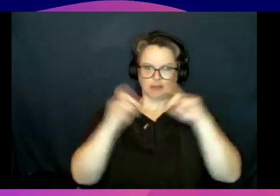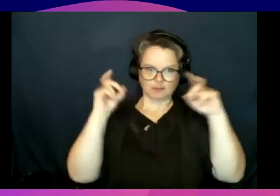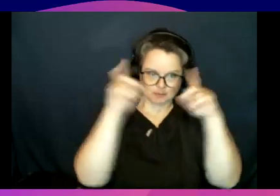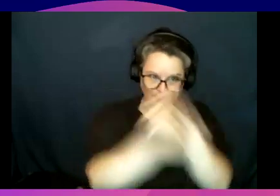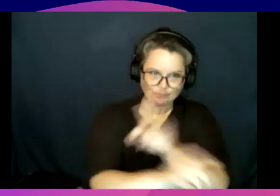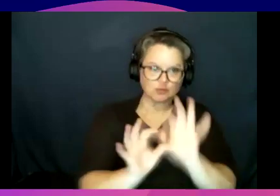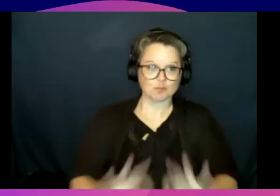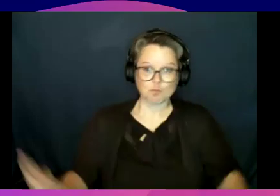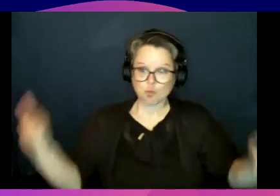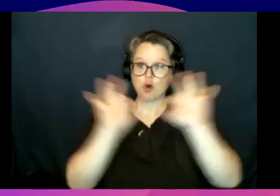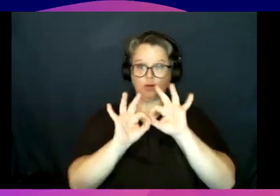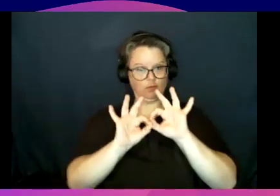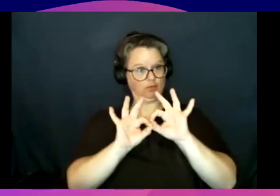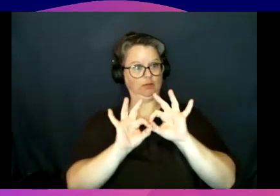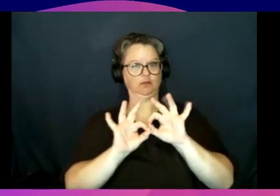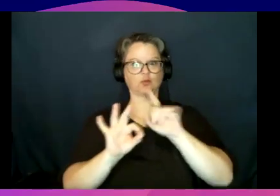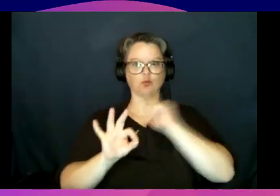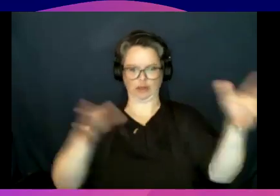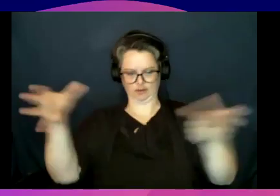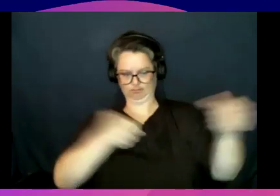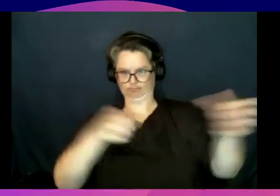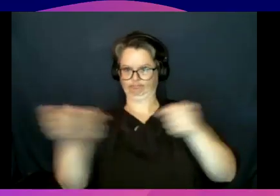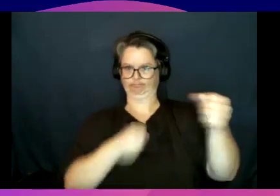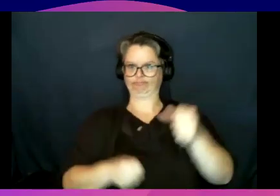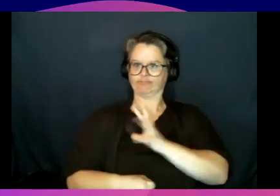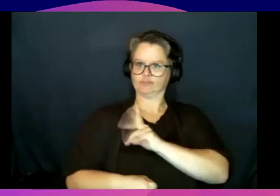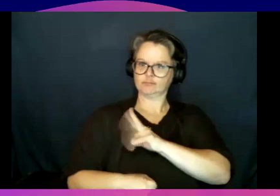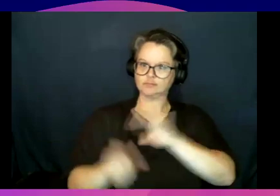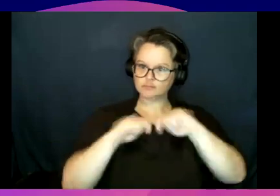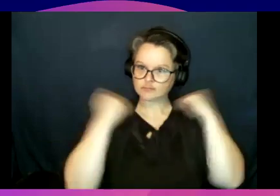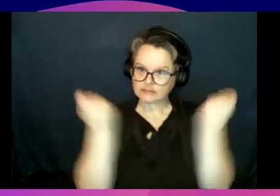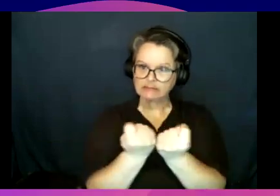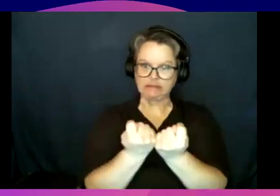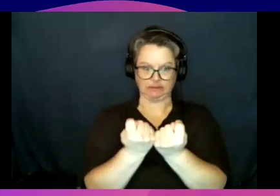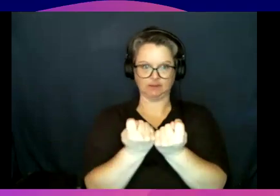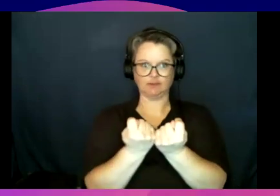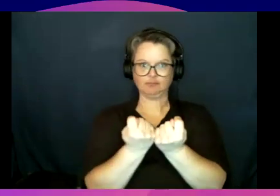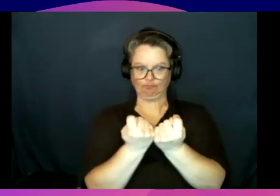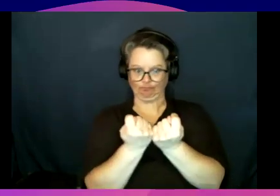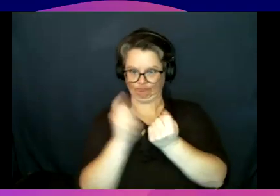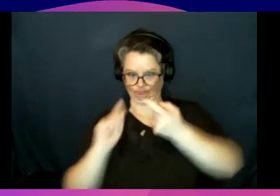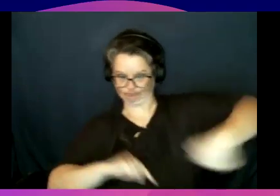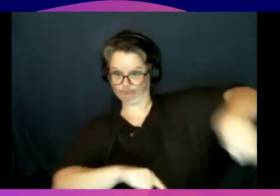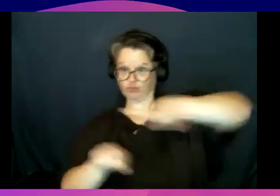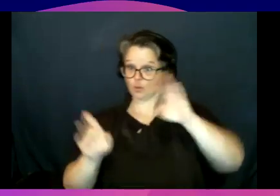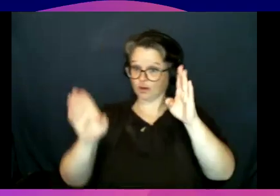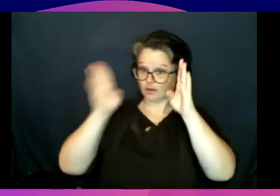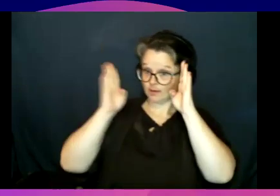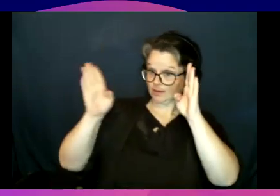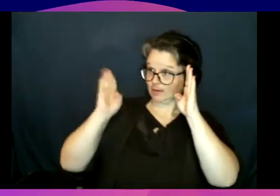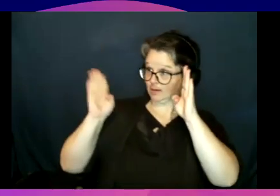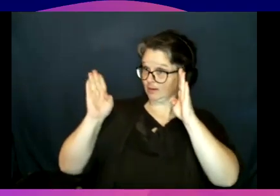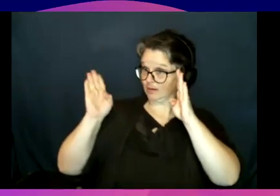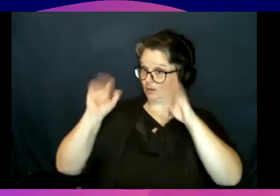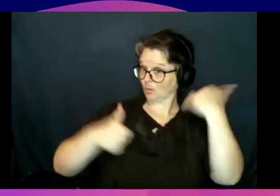focused on looking at the ways your organization is attending to collective care. How are we as an organization